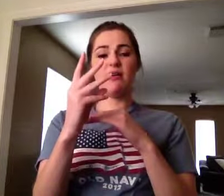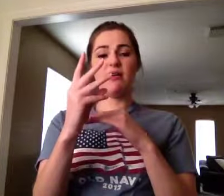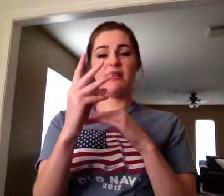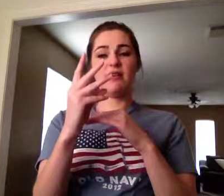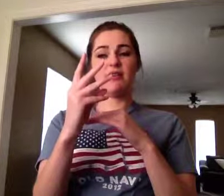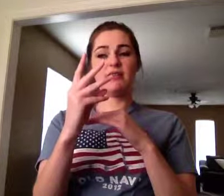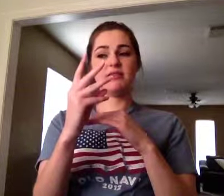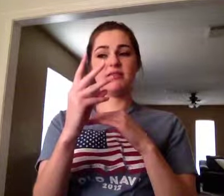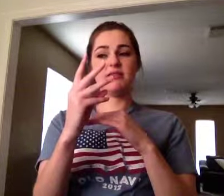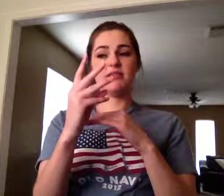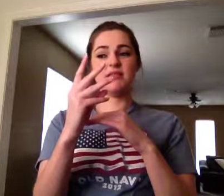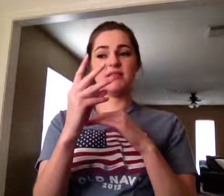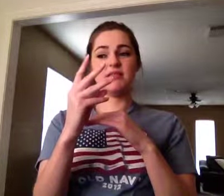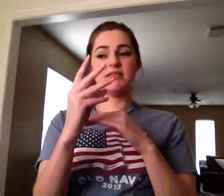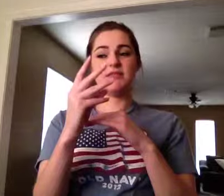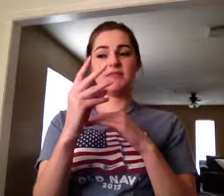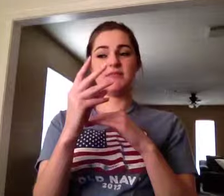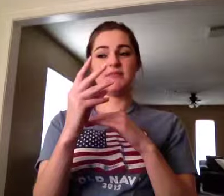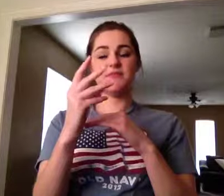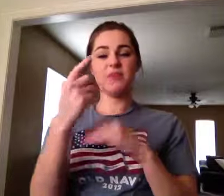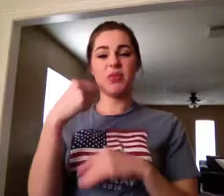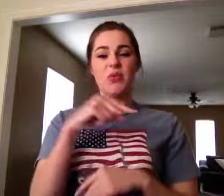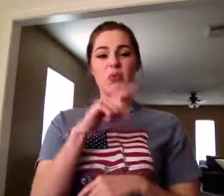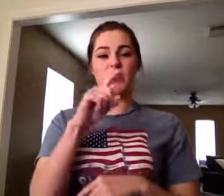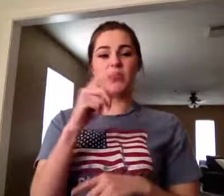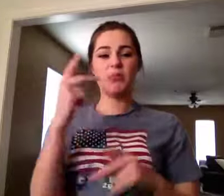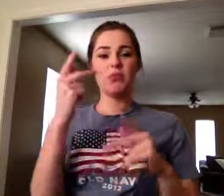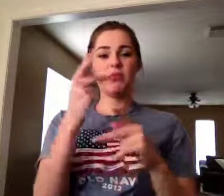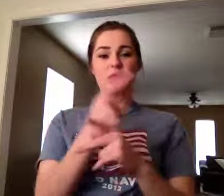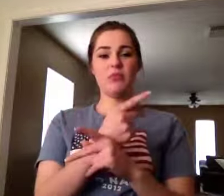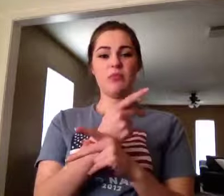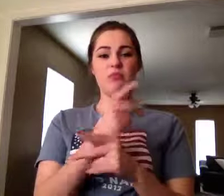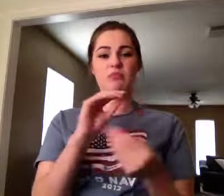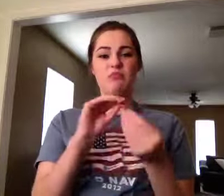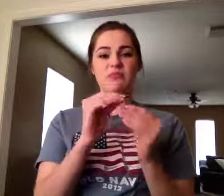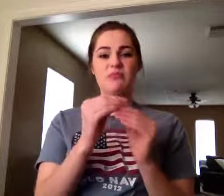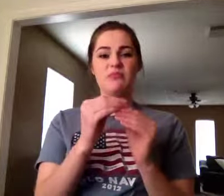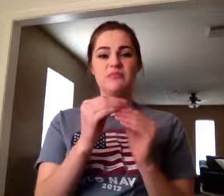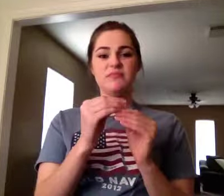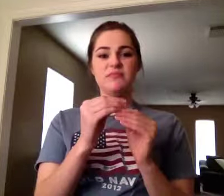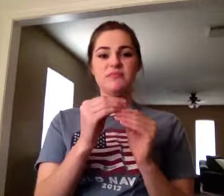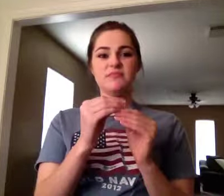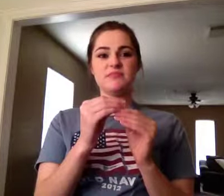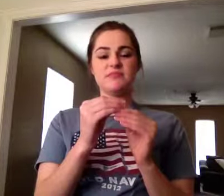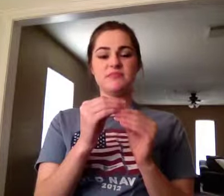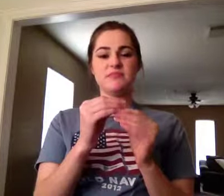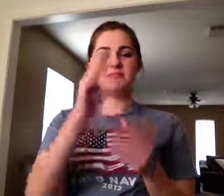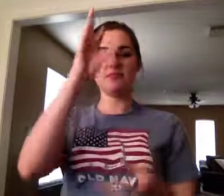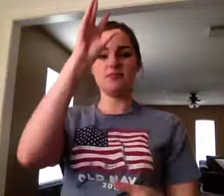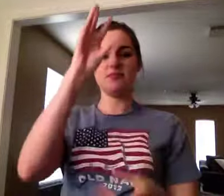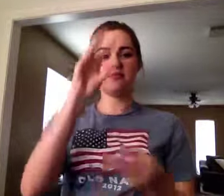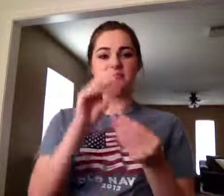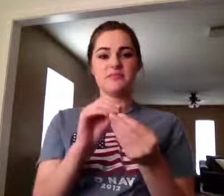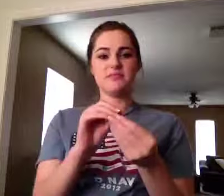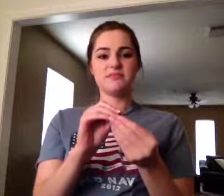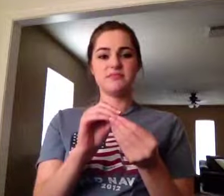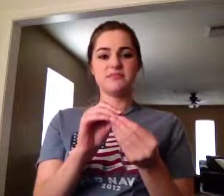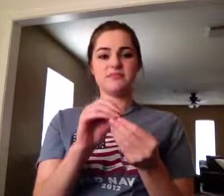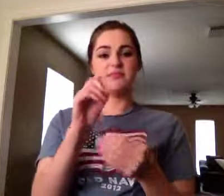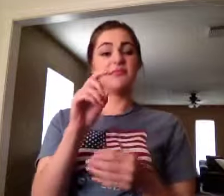before, we now need to multiply this number to get the total amount of the wood that we'll need. And you're right, the answer is